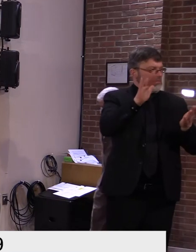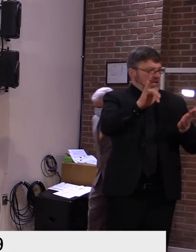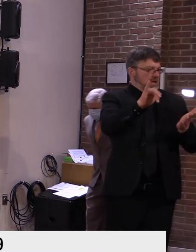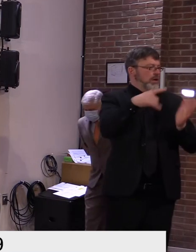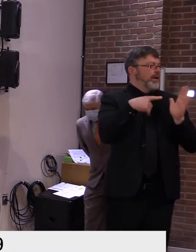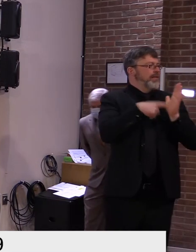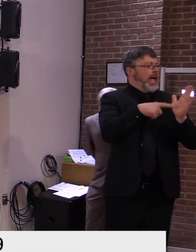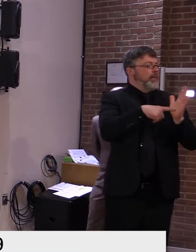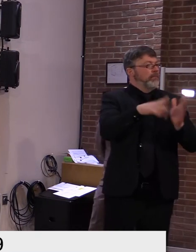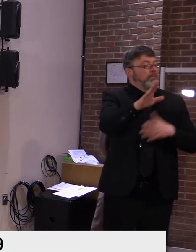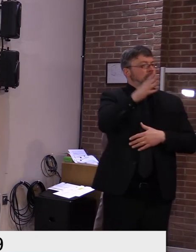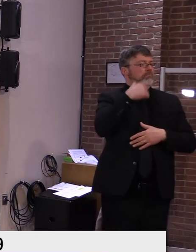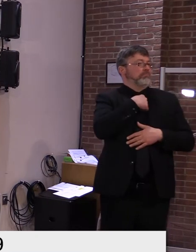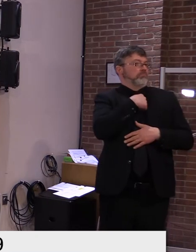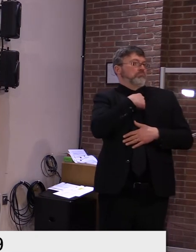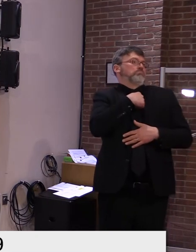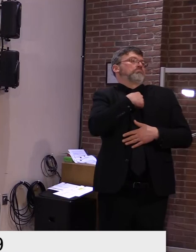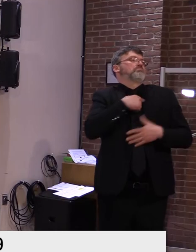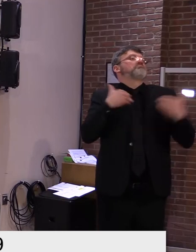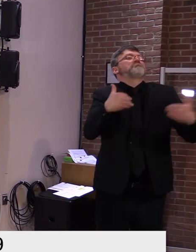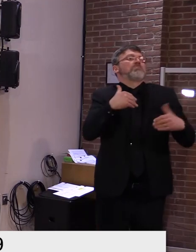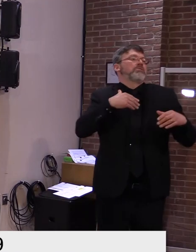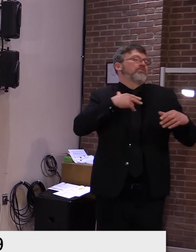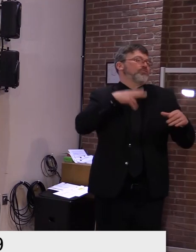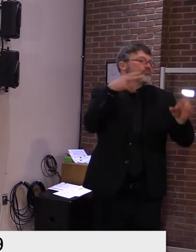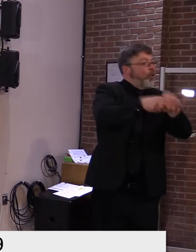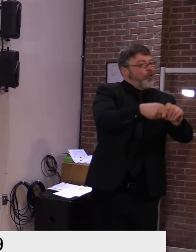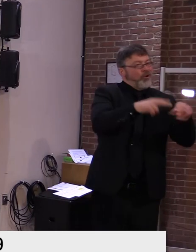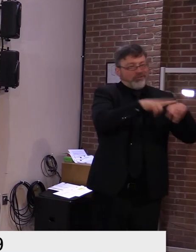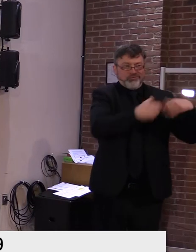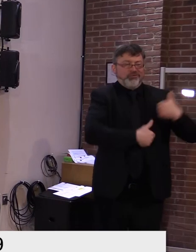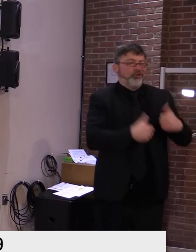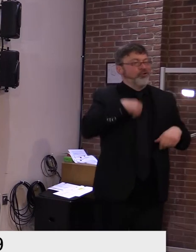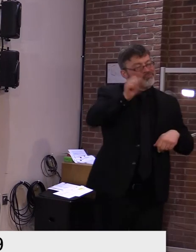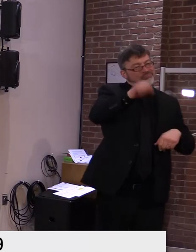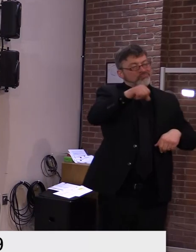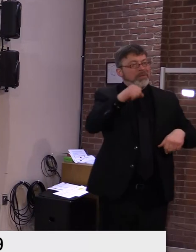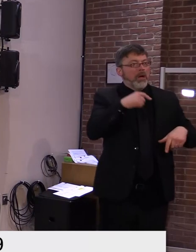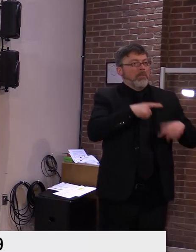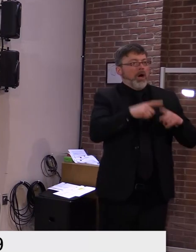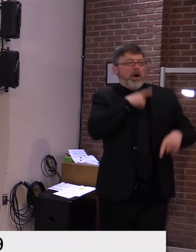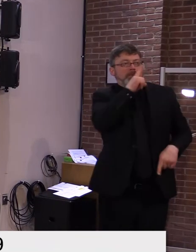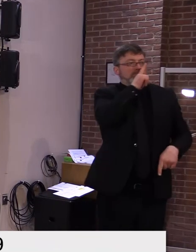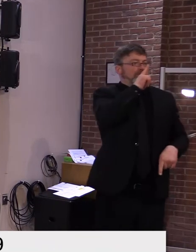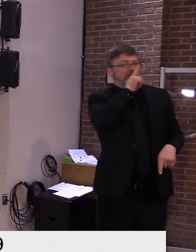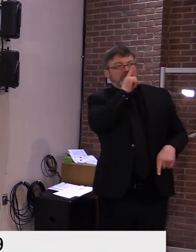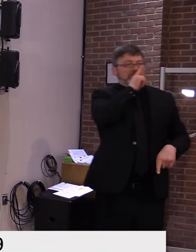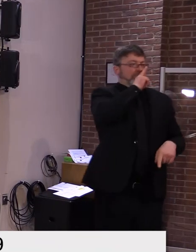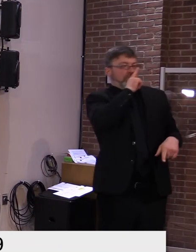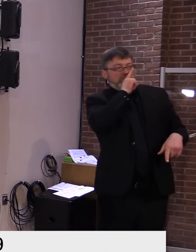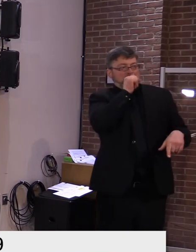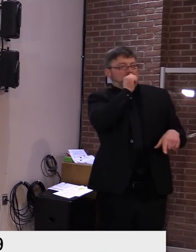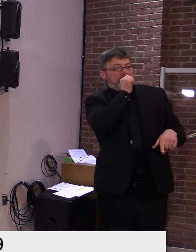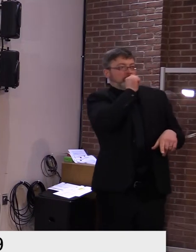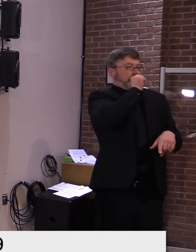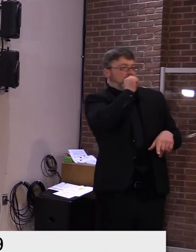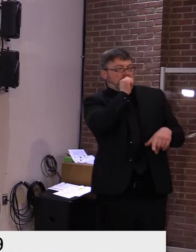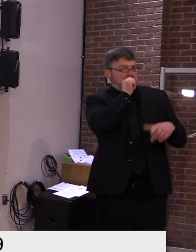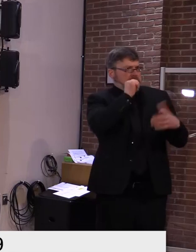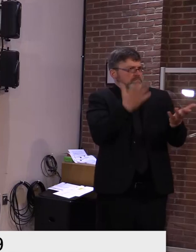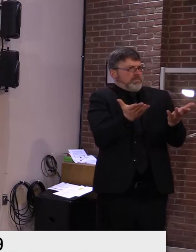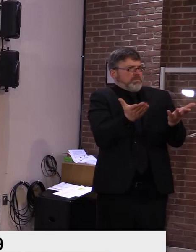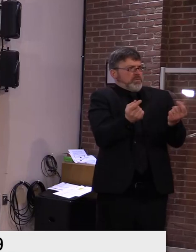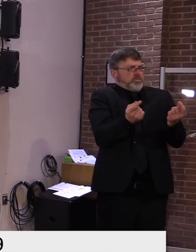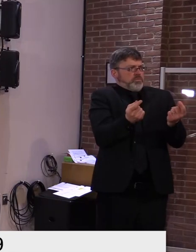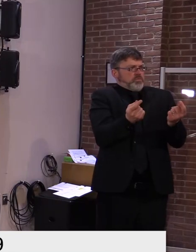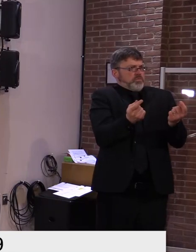crimes. How is there not a better system for kind of bridging that gap? Yeah, it's just one of those issues that's been overlooked, to be perfectly blunt.